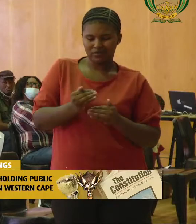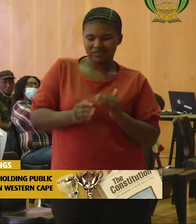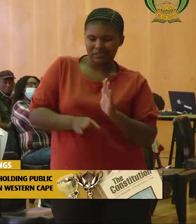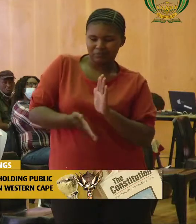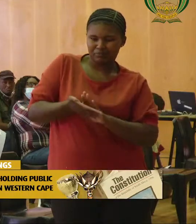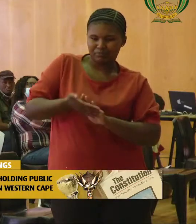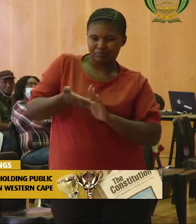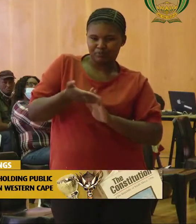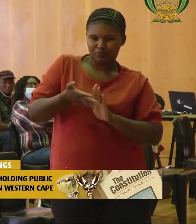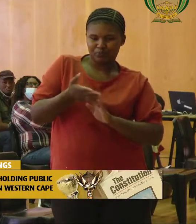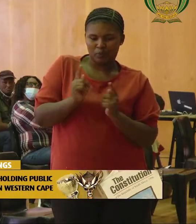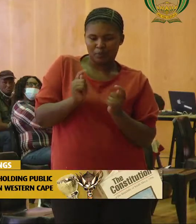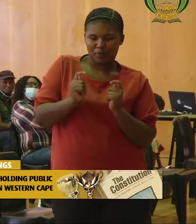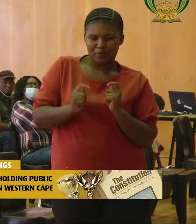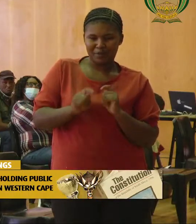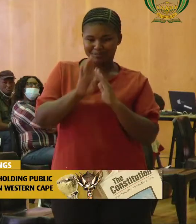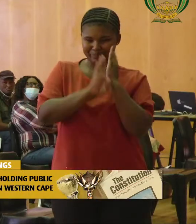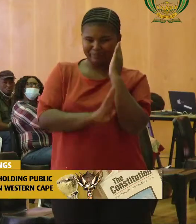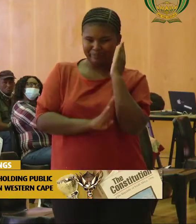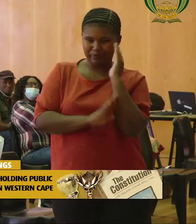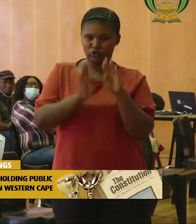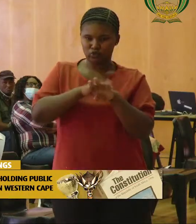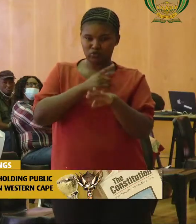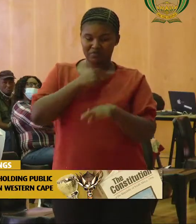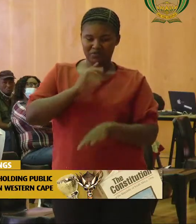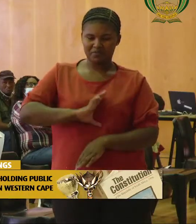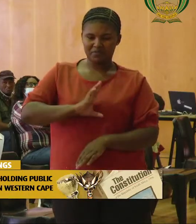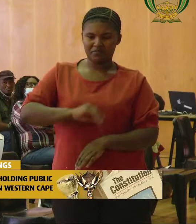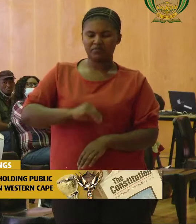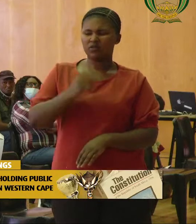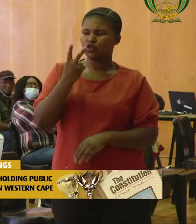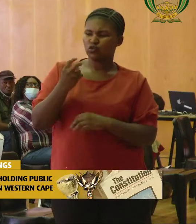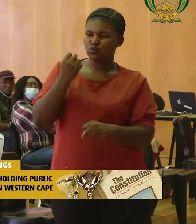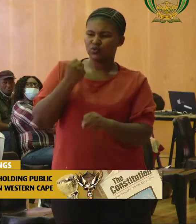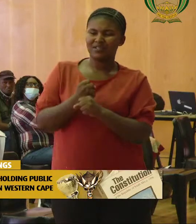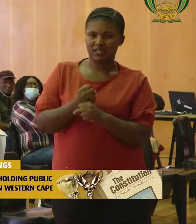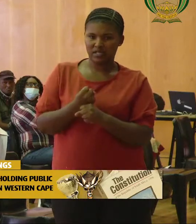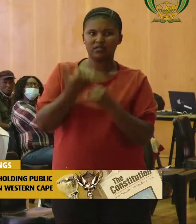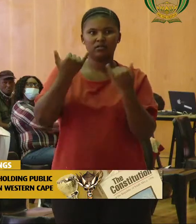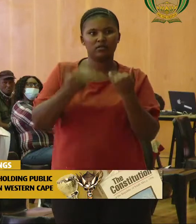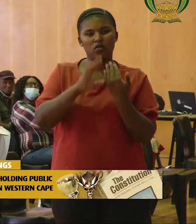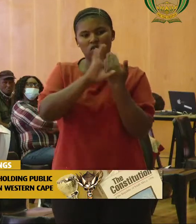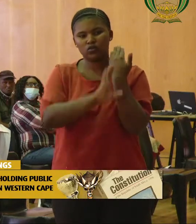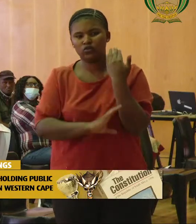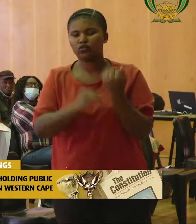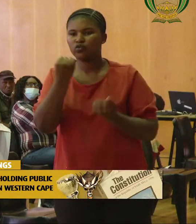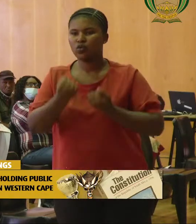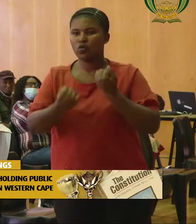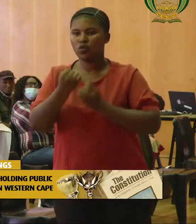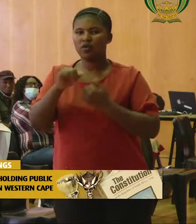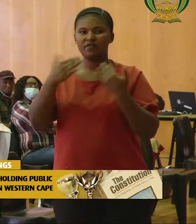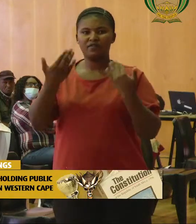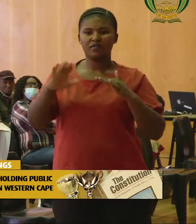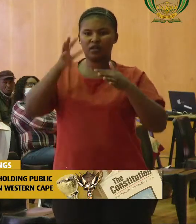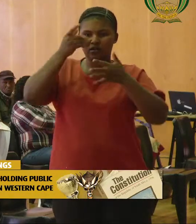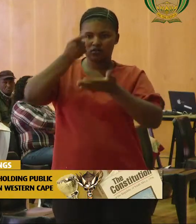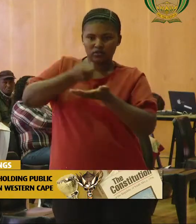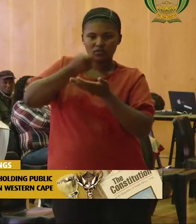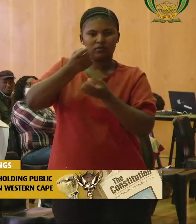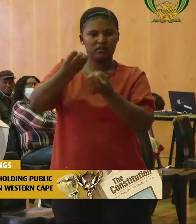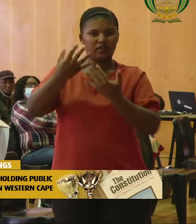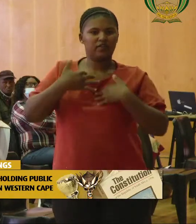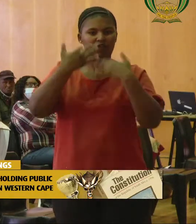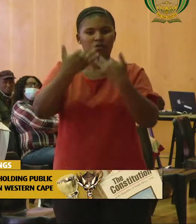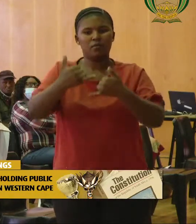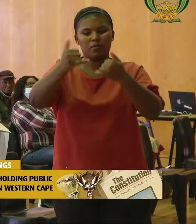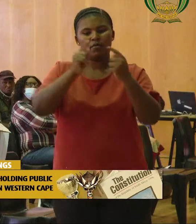this amendment bill before us today. It is now almost 2 years that the Constitutional Court pronounced the judgment for Parliament to